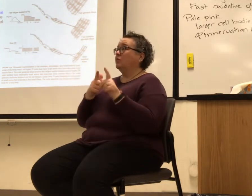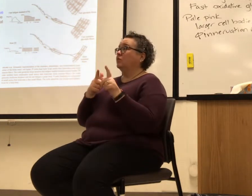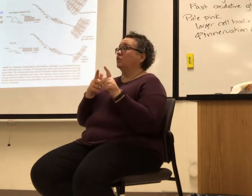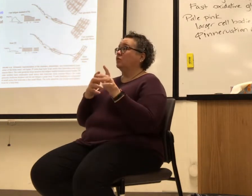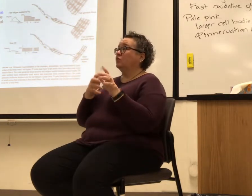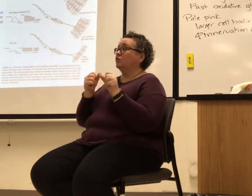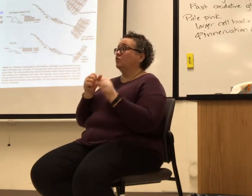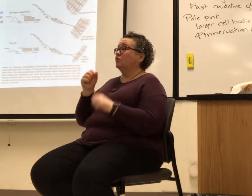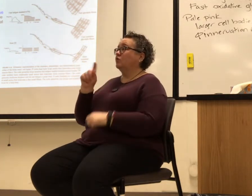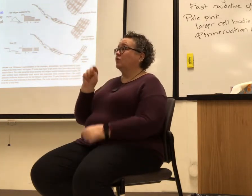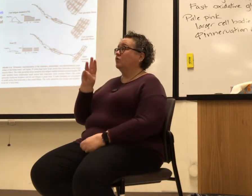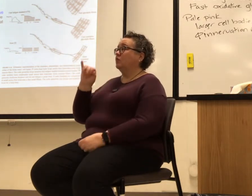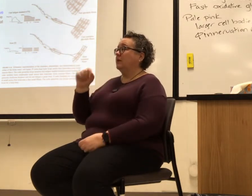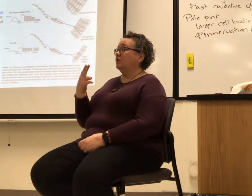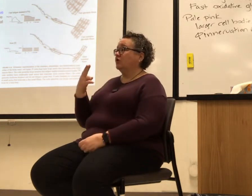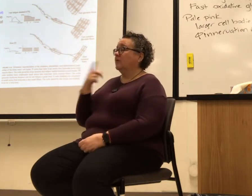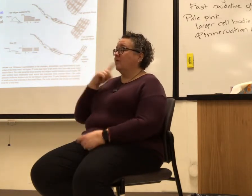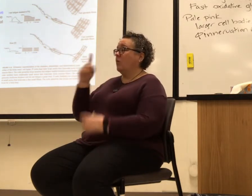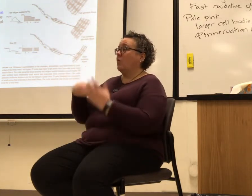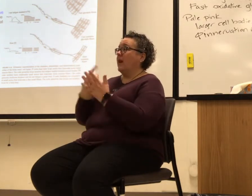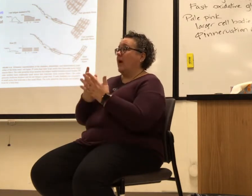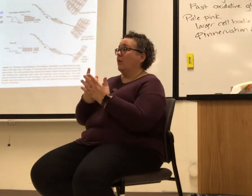hour,